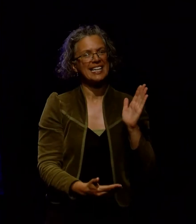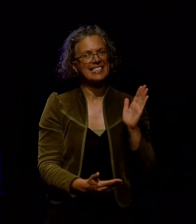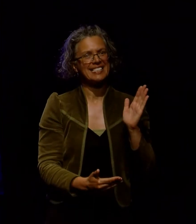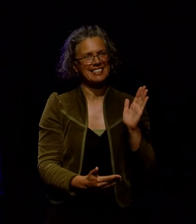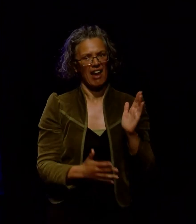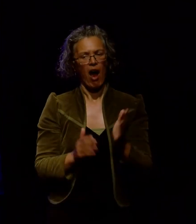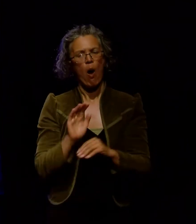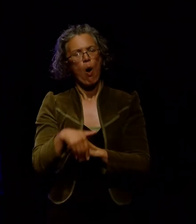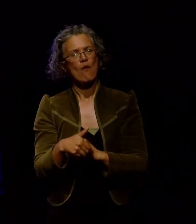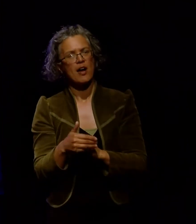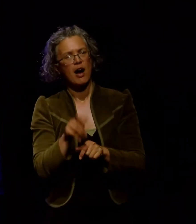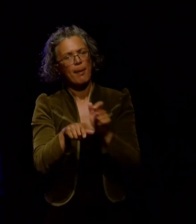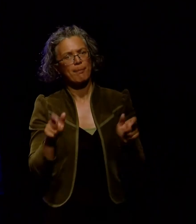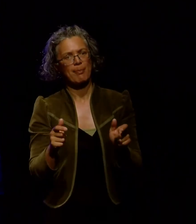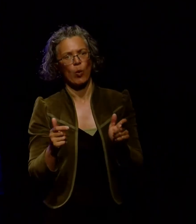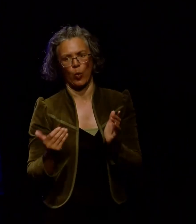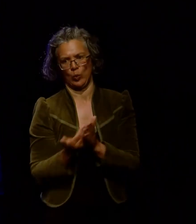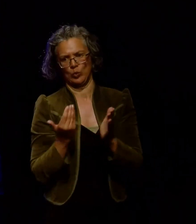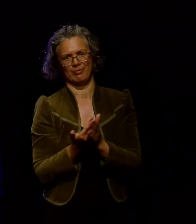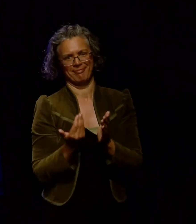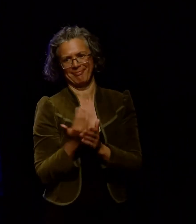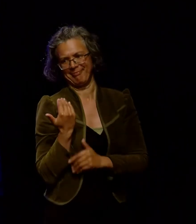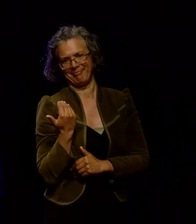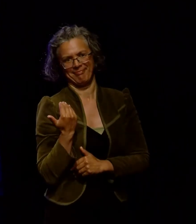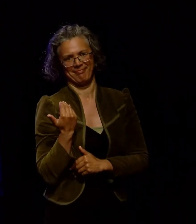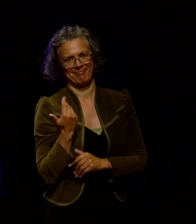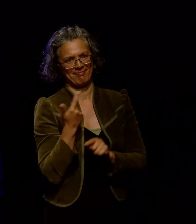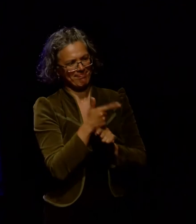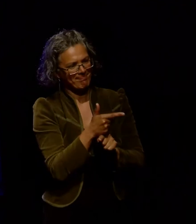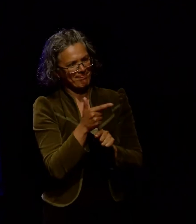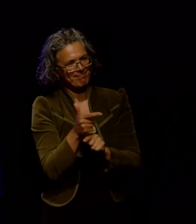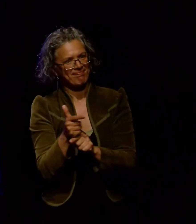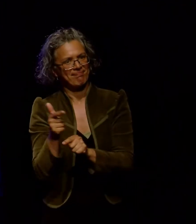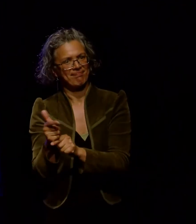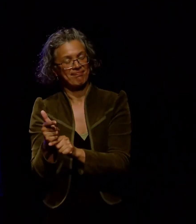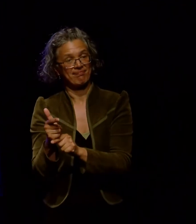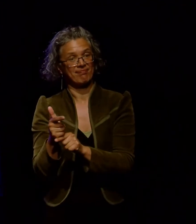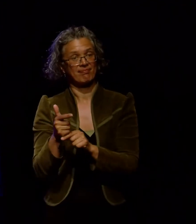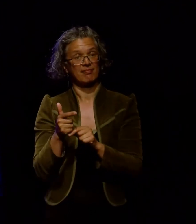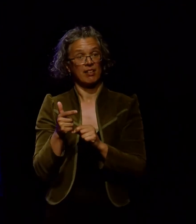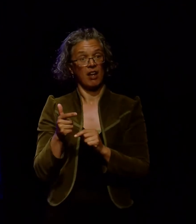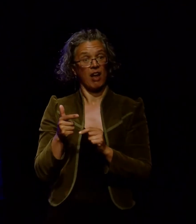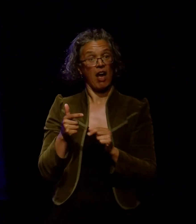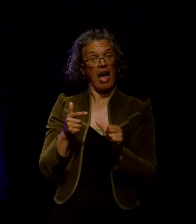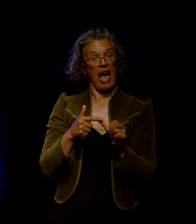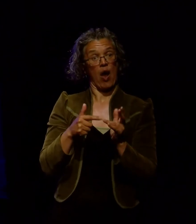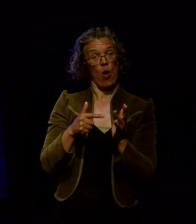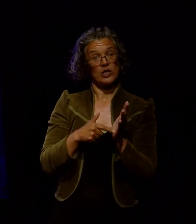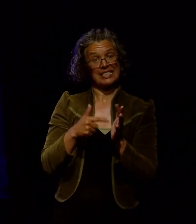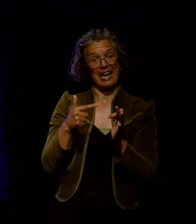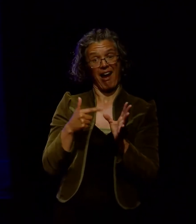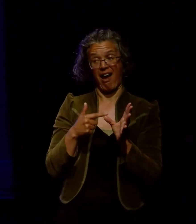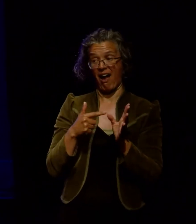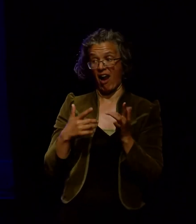Auckland cycling personalities. Auckland Live selected them for their summer season at Aotea Square's outdoor screen, and we recycled